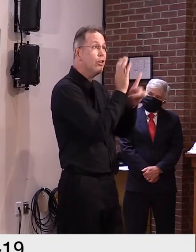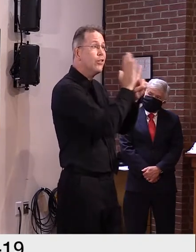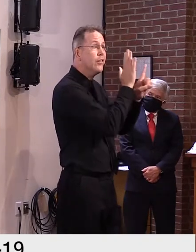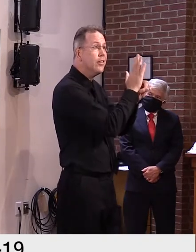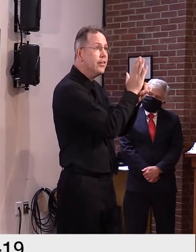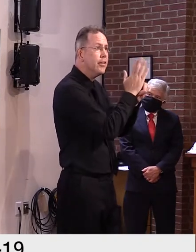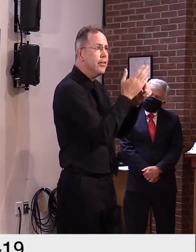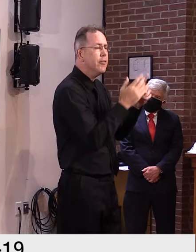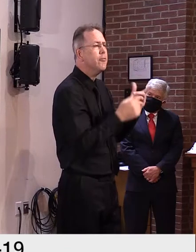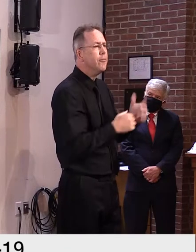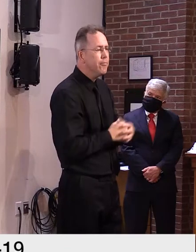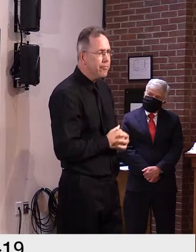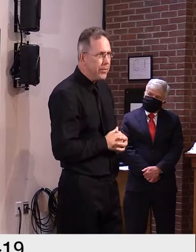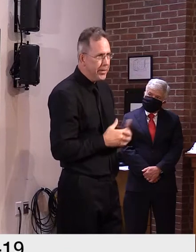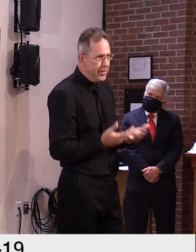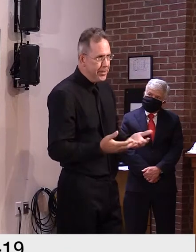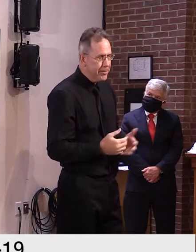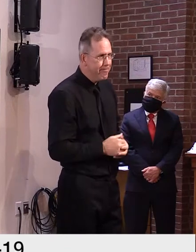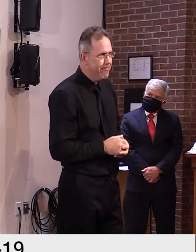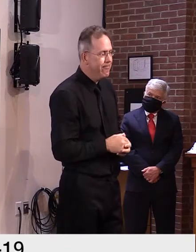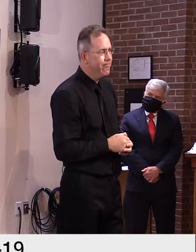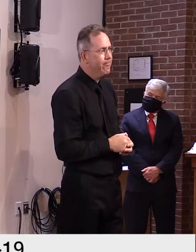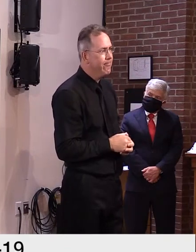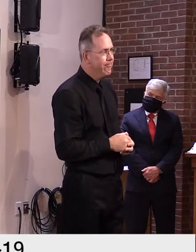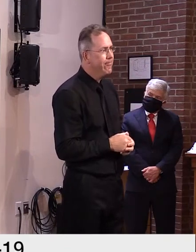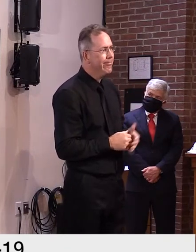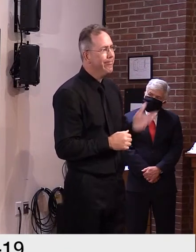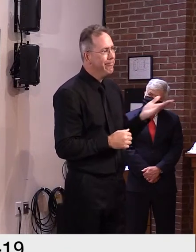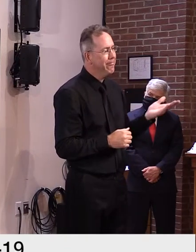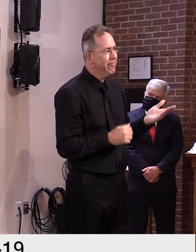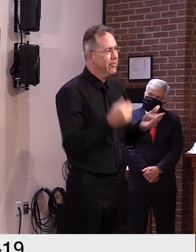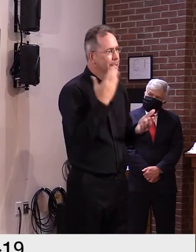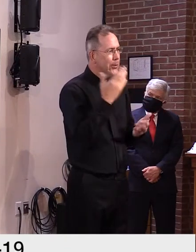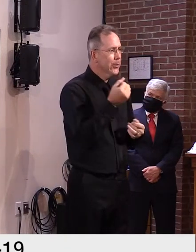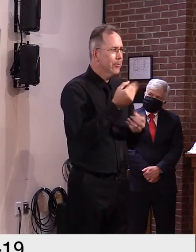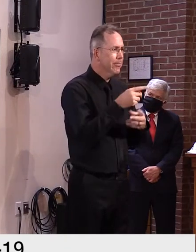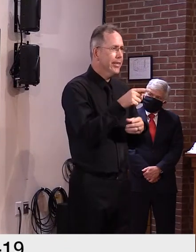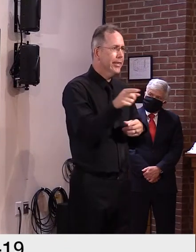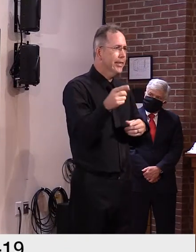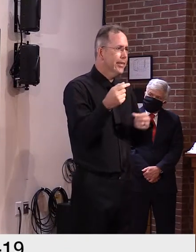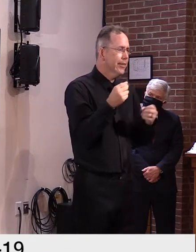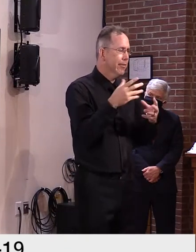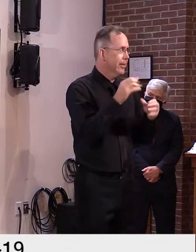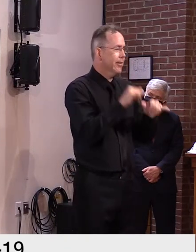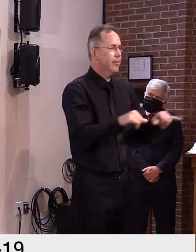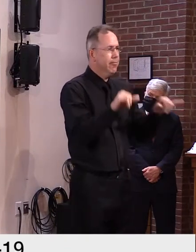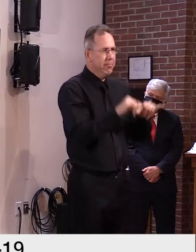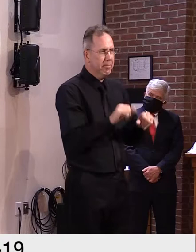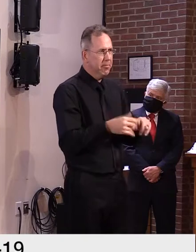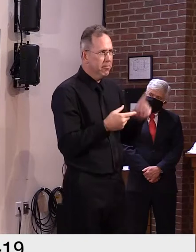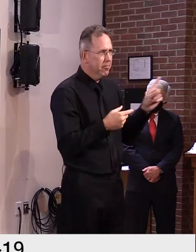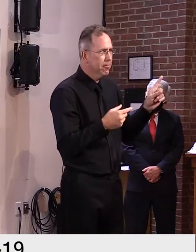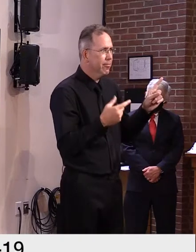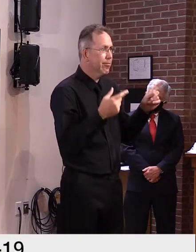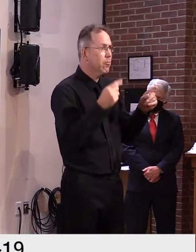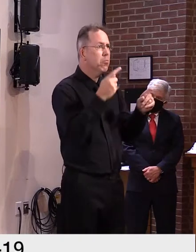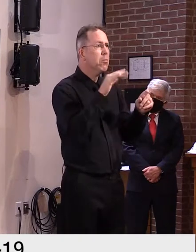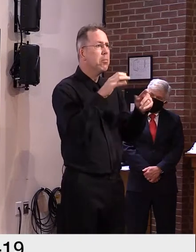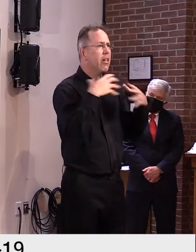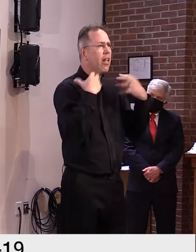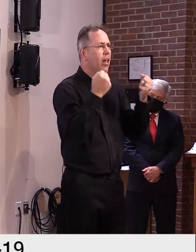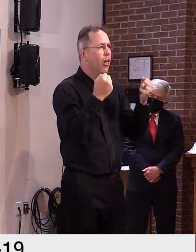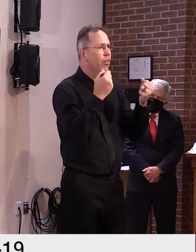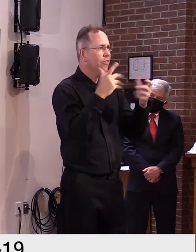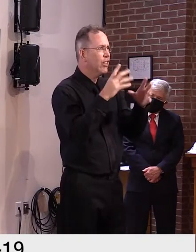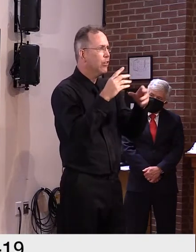I don't need to say much more. I mean, there were many, many instances that the public health community and the press have already